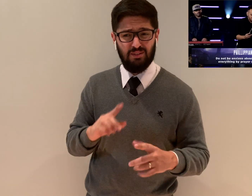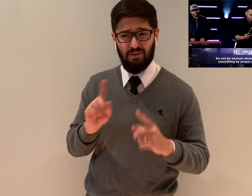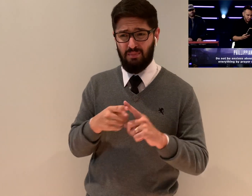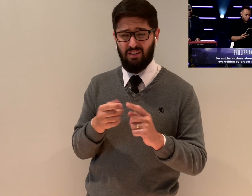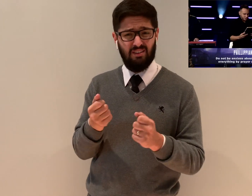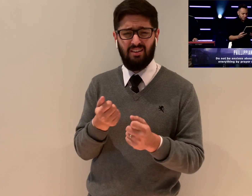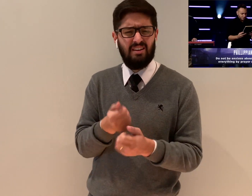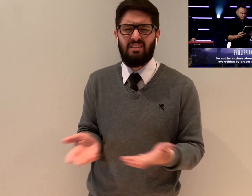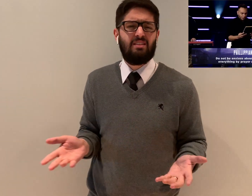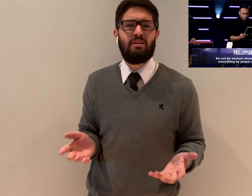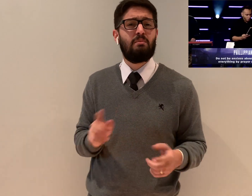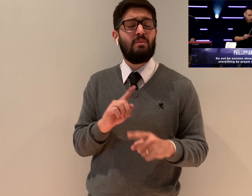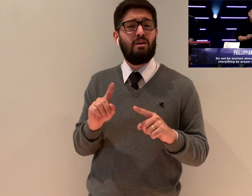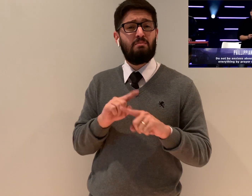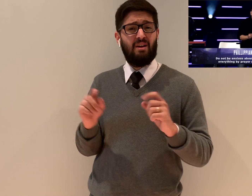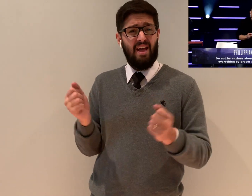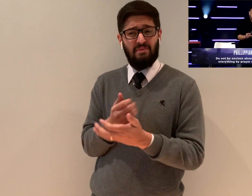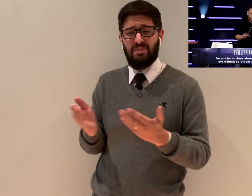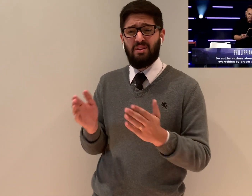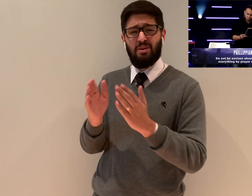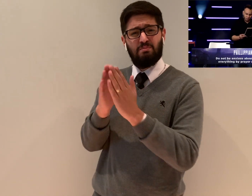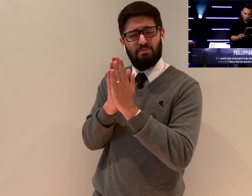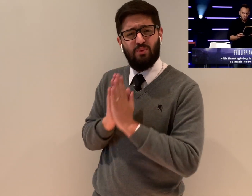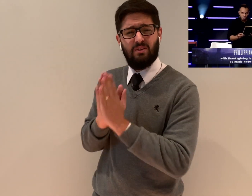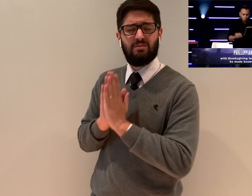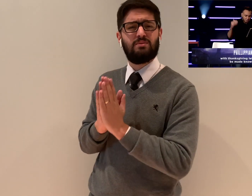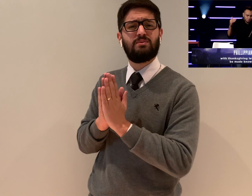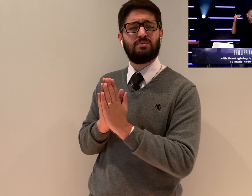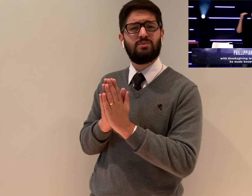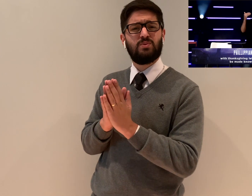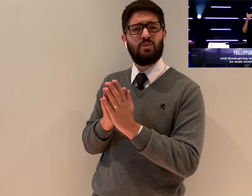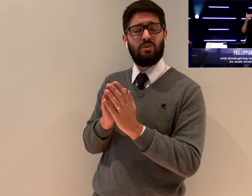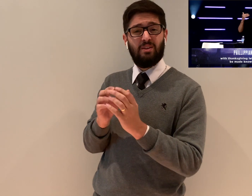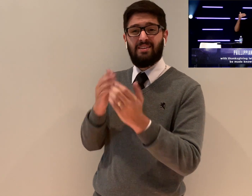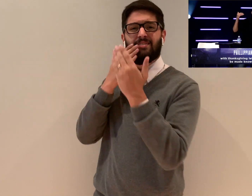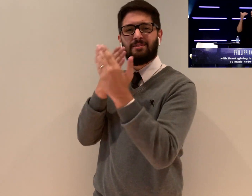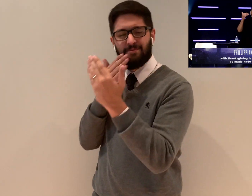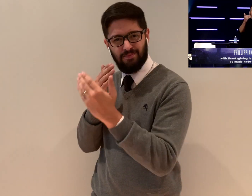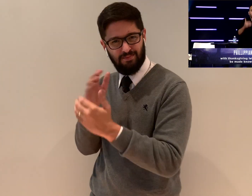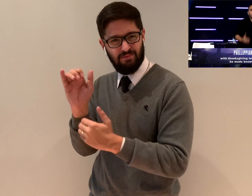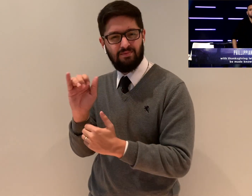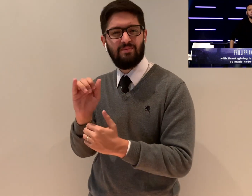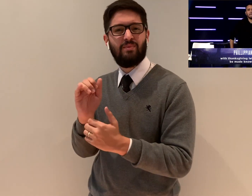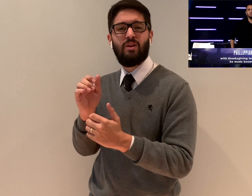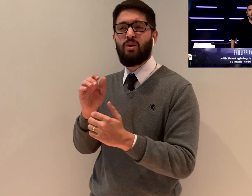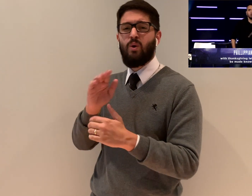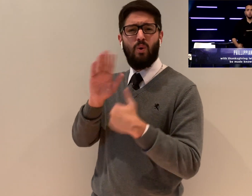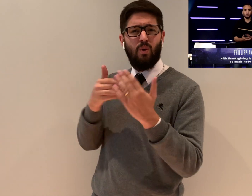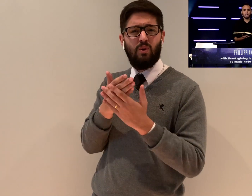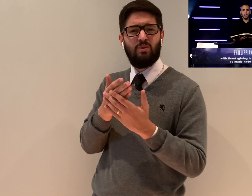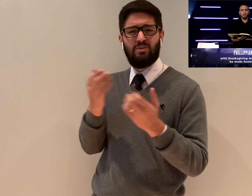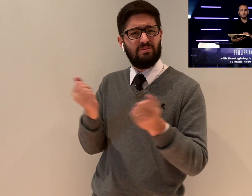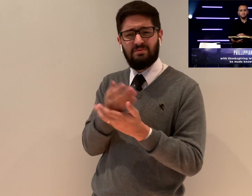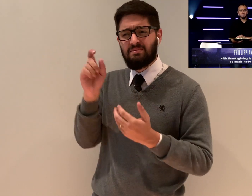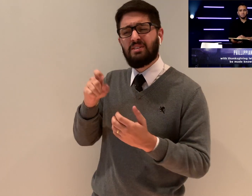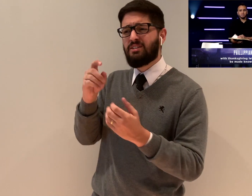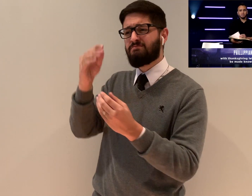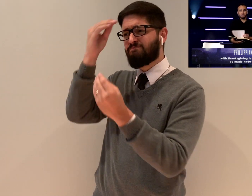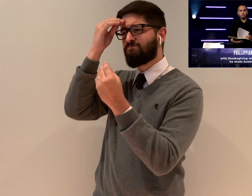in everything, by prayer and supplication, with thanksgiving, let your requests be made known to